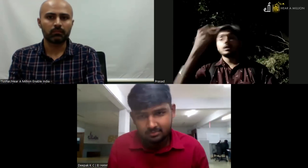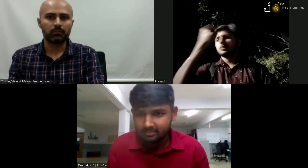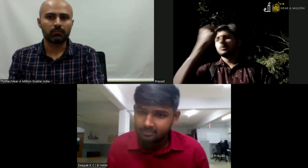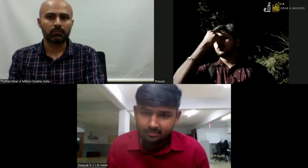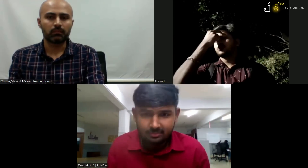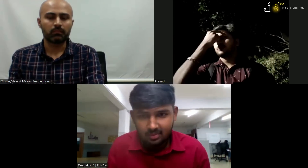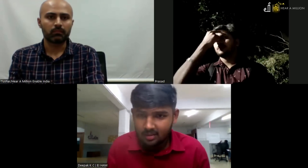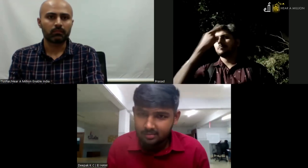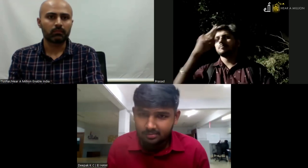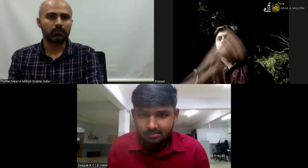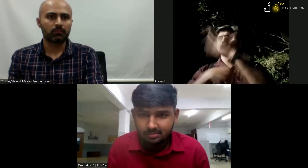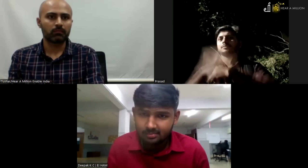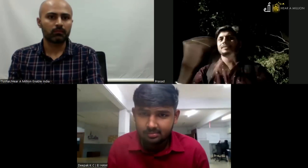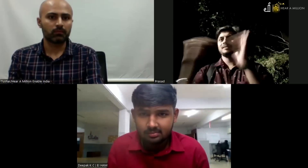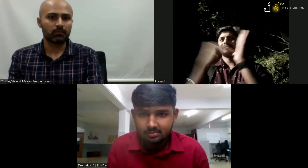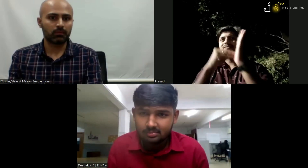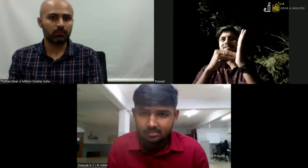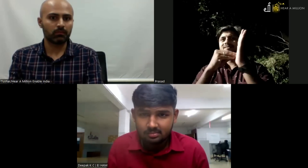sign now.